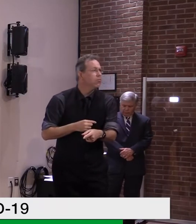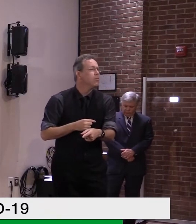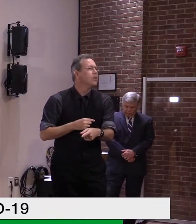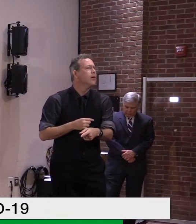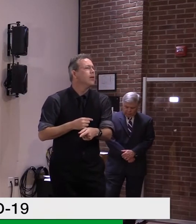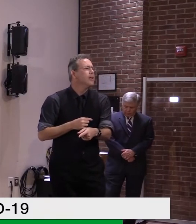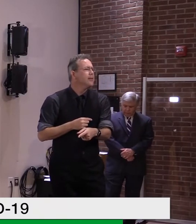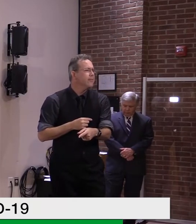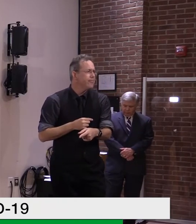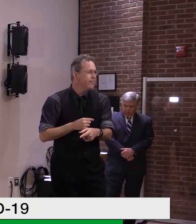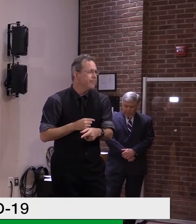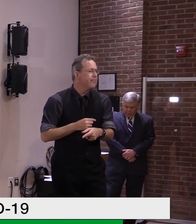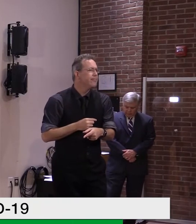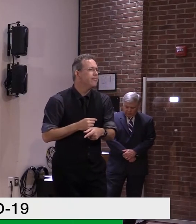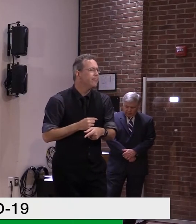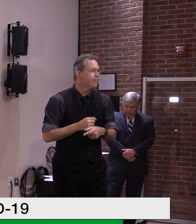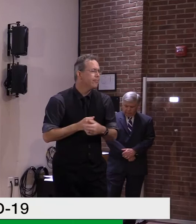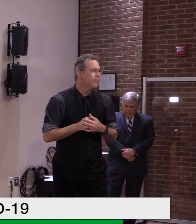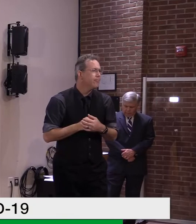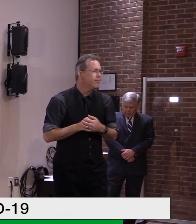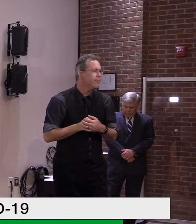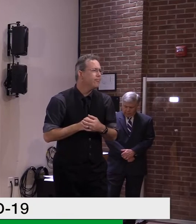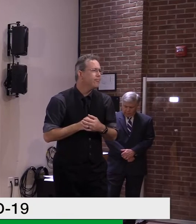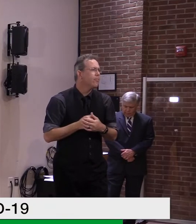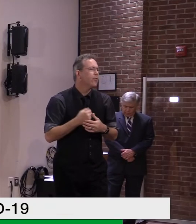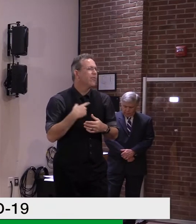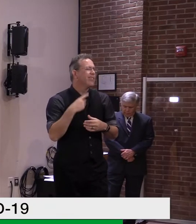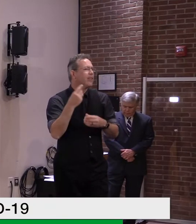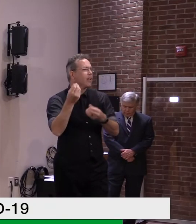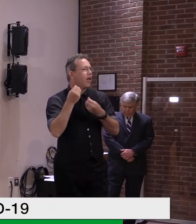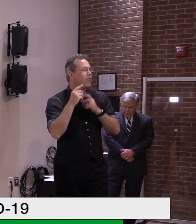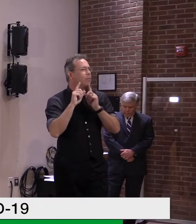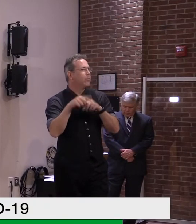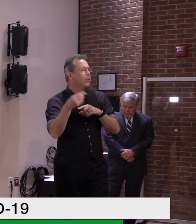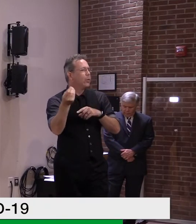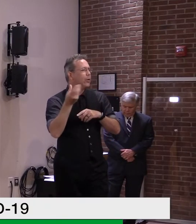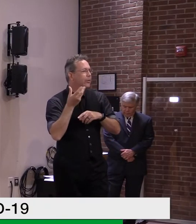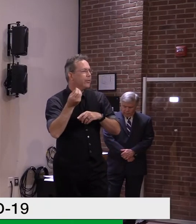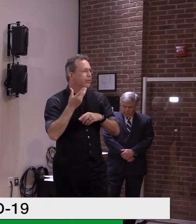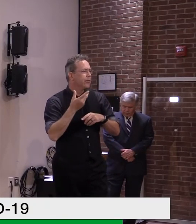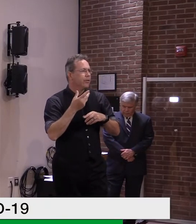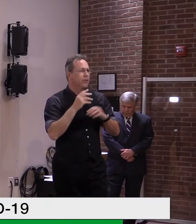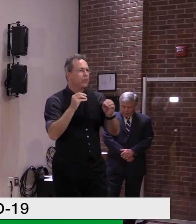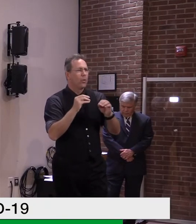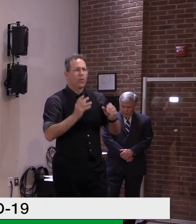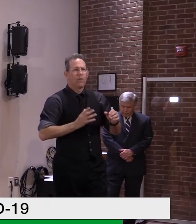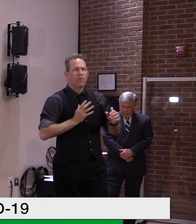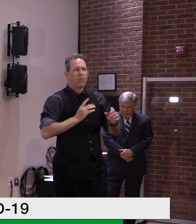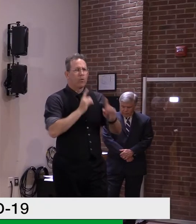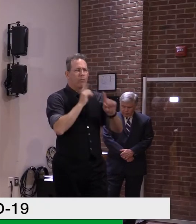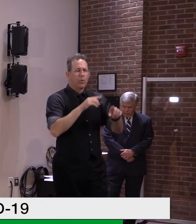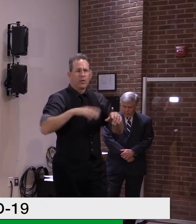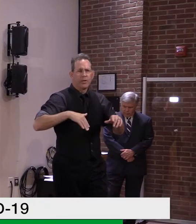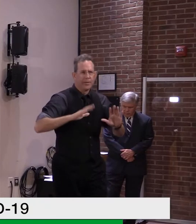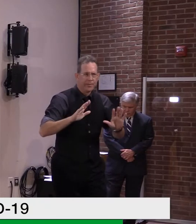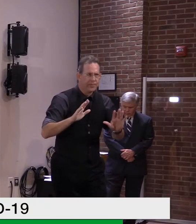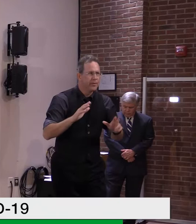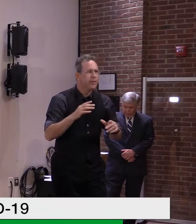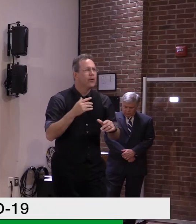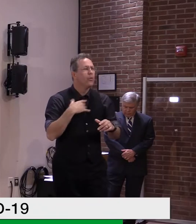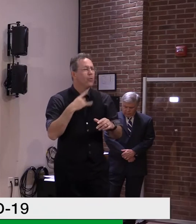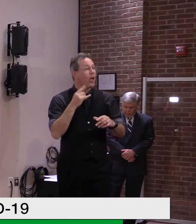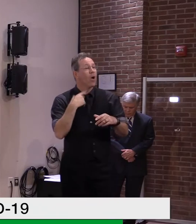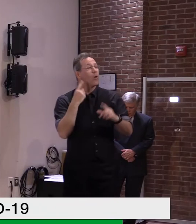The department hasn't made a formal determination on that. To your point, though, I think the ultimate goal is